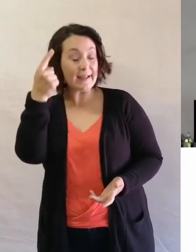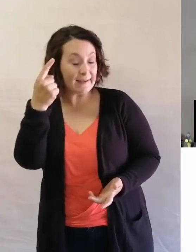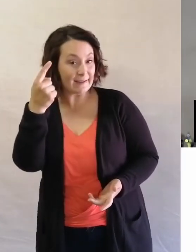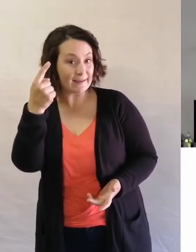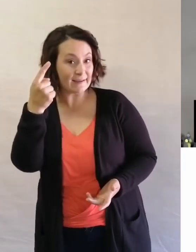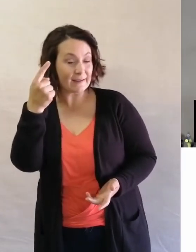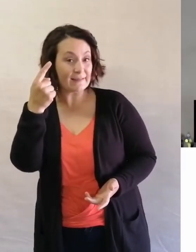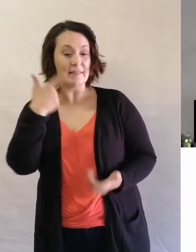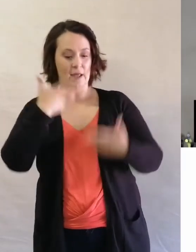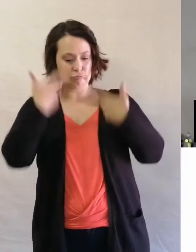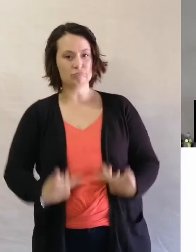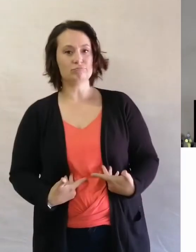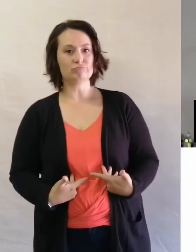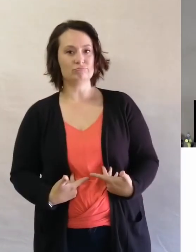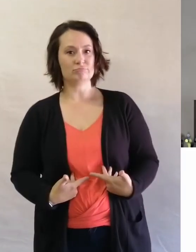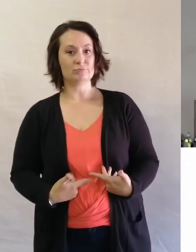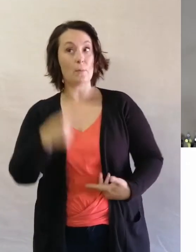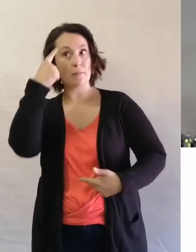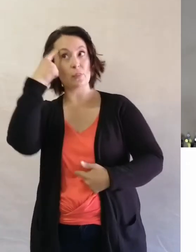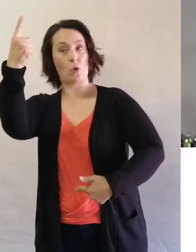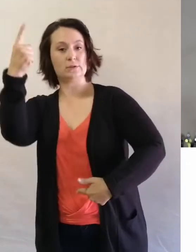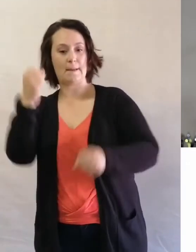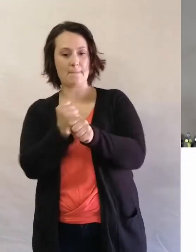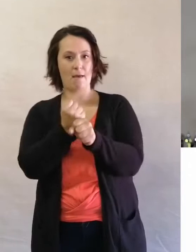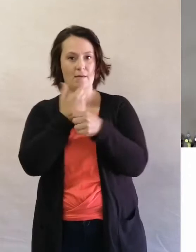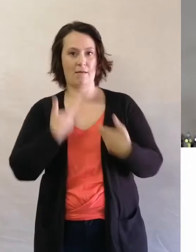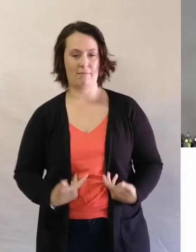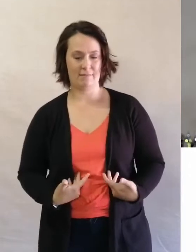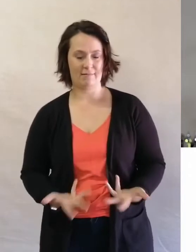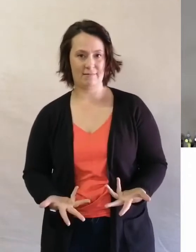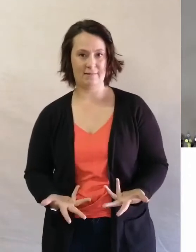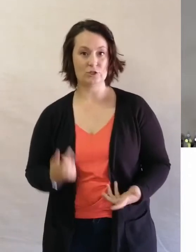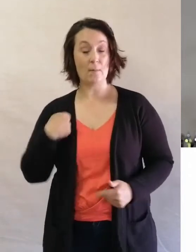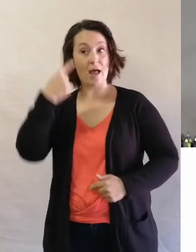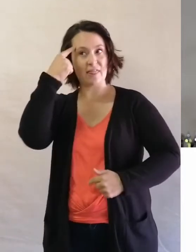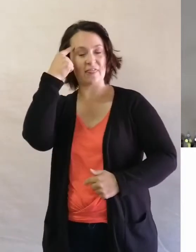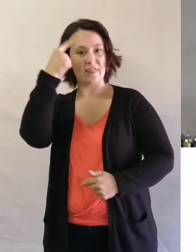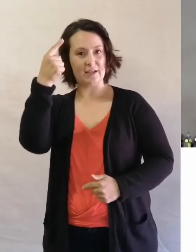so he is. So what's that verse saying? Well, as you think,